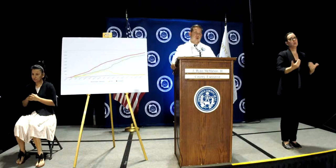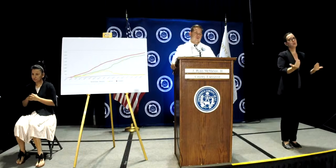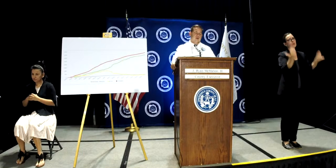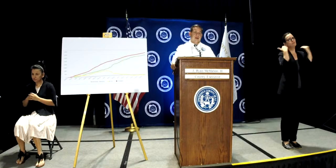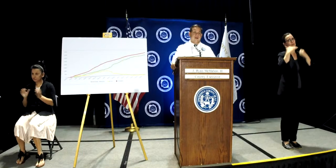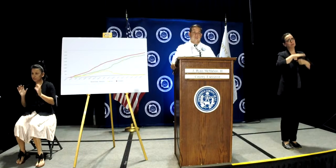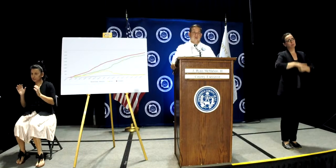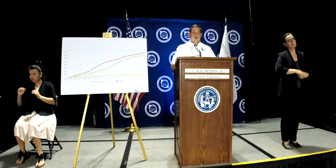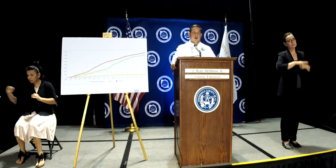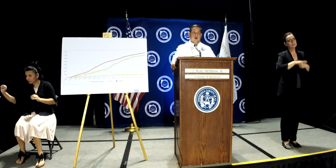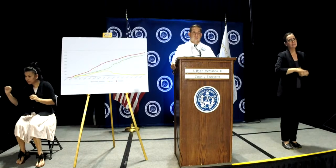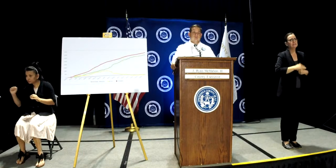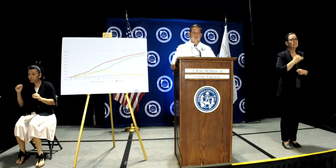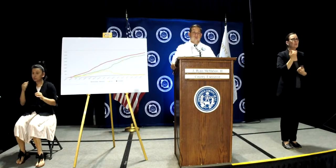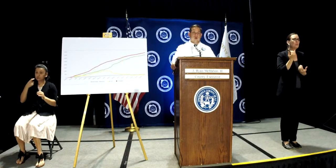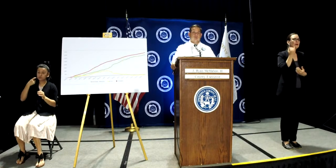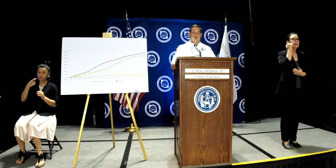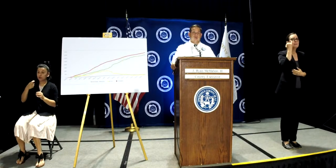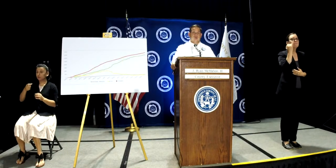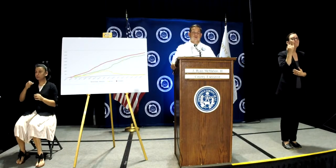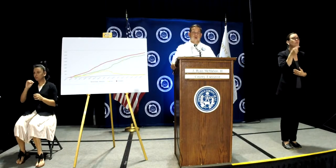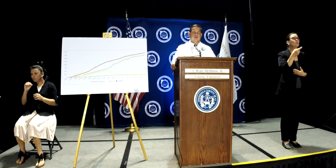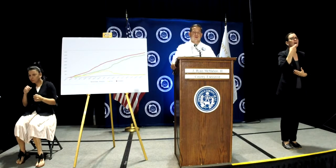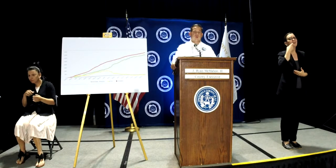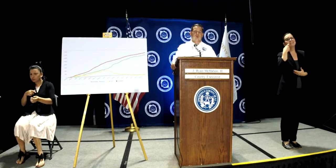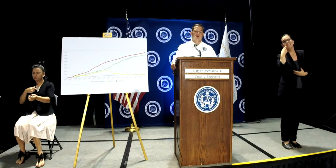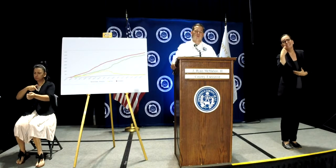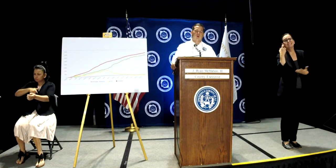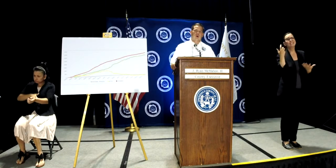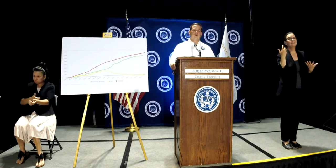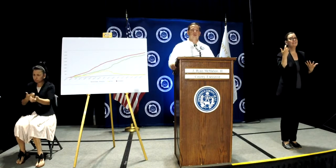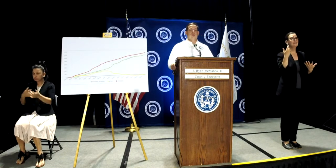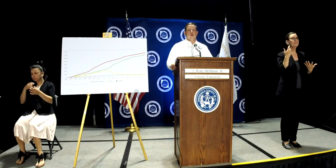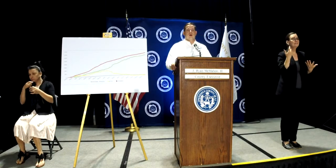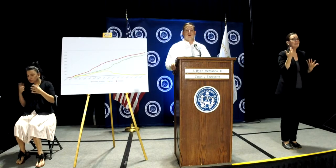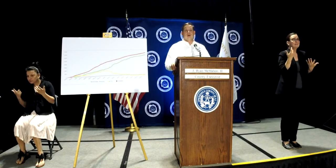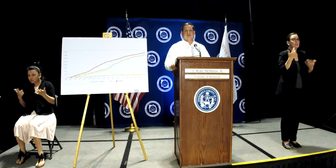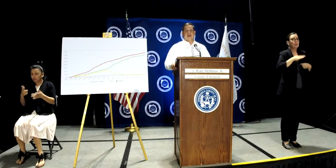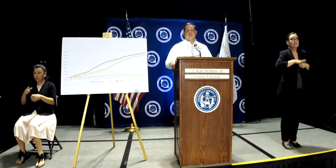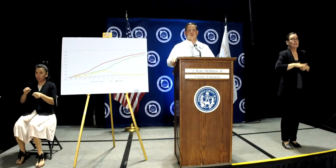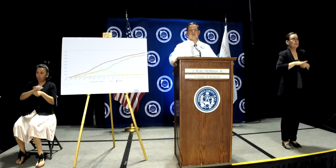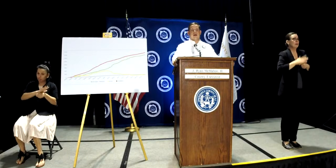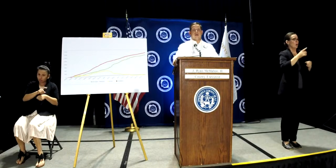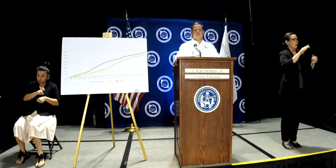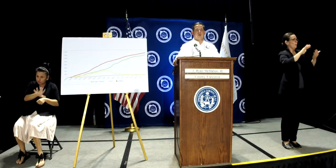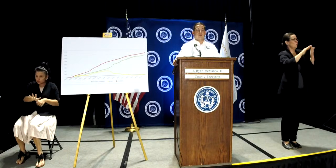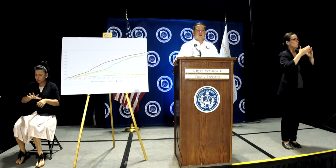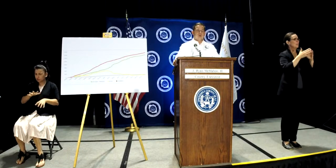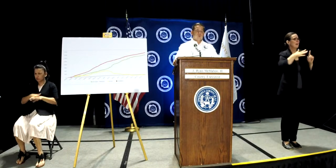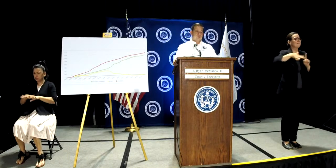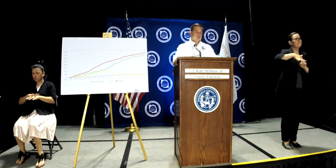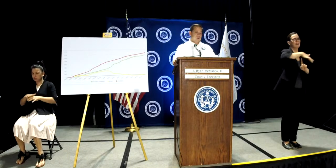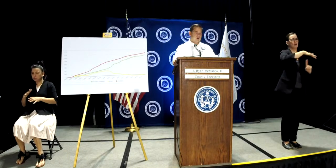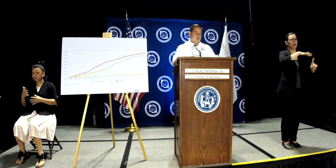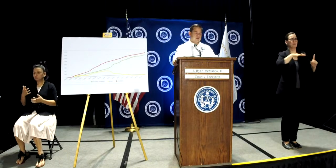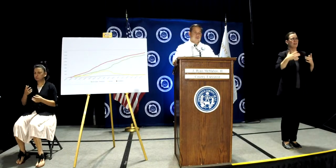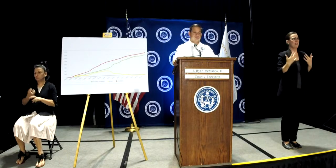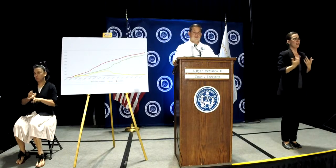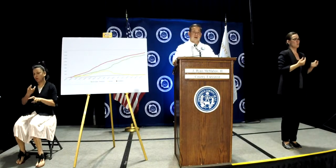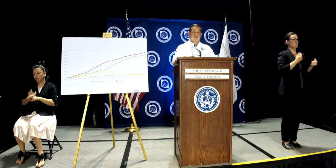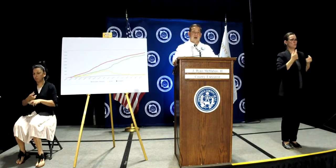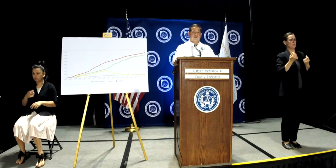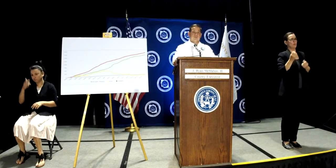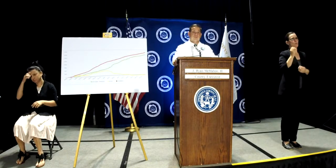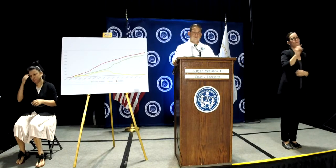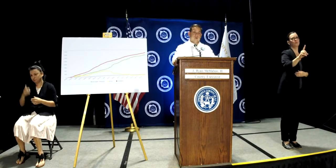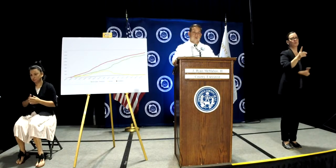situations, a recovering addict, these are all pressures. So I think we'll know more as time goes on, but we do know that this has